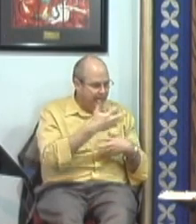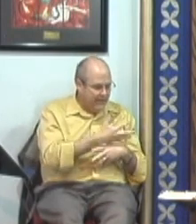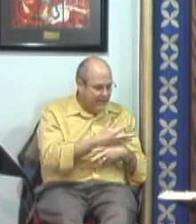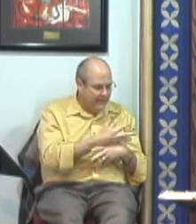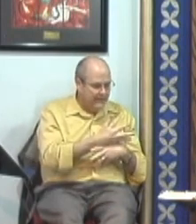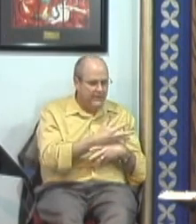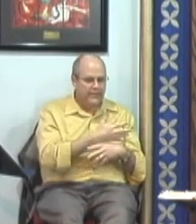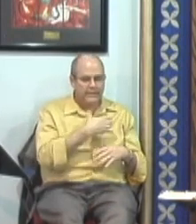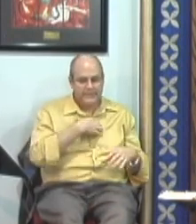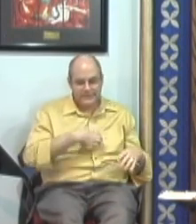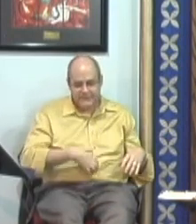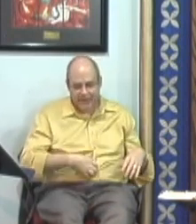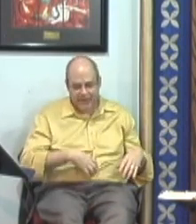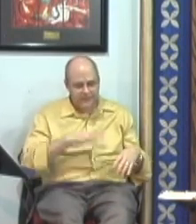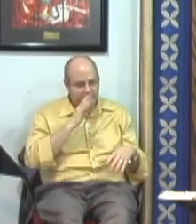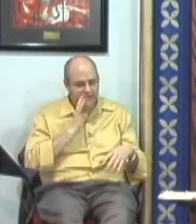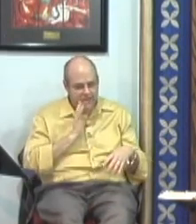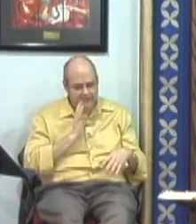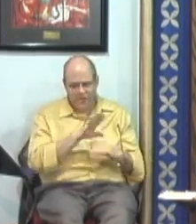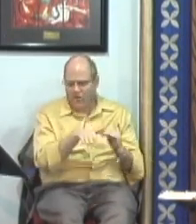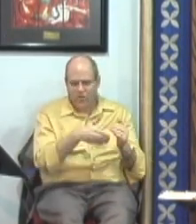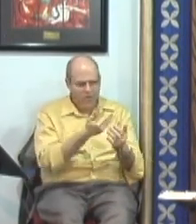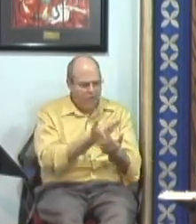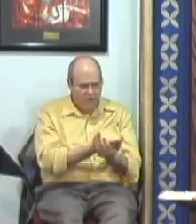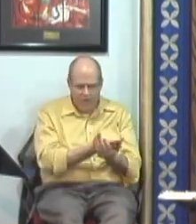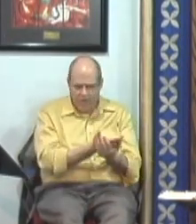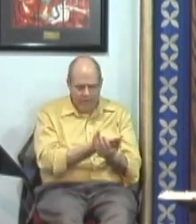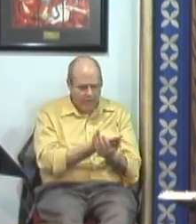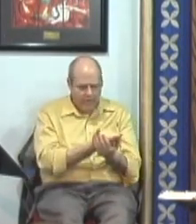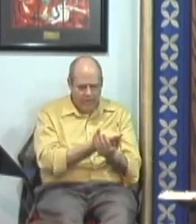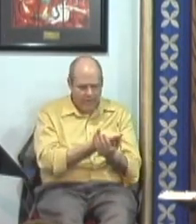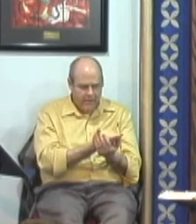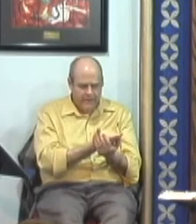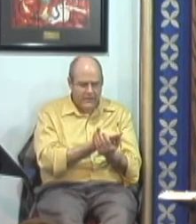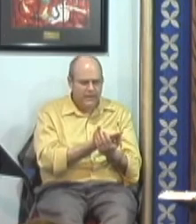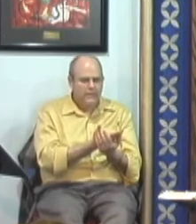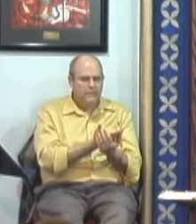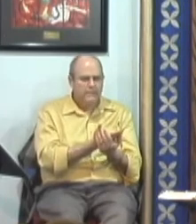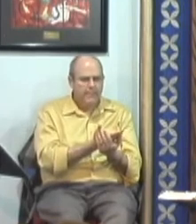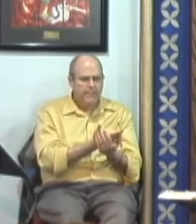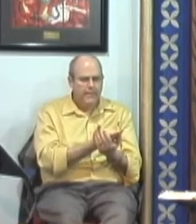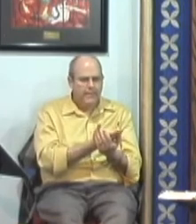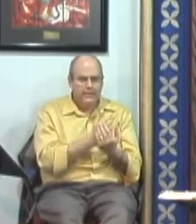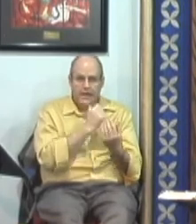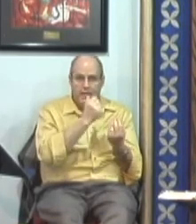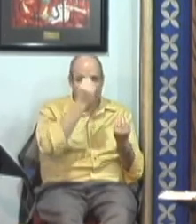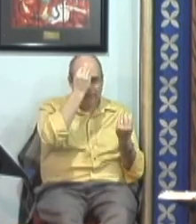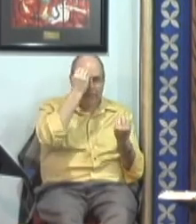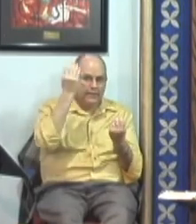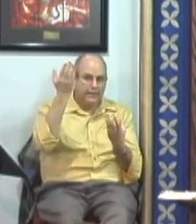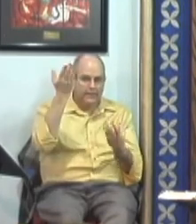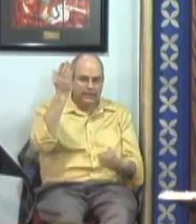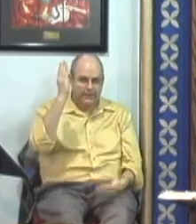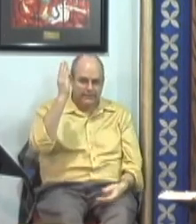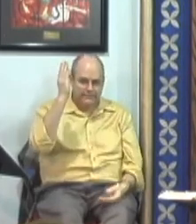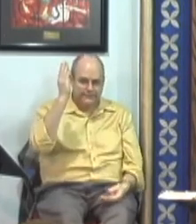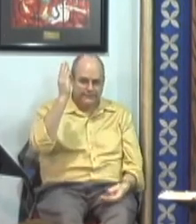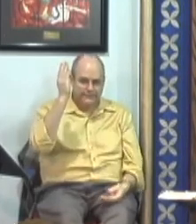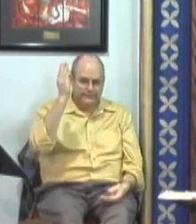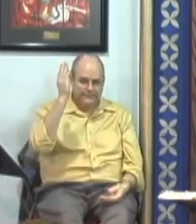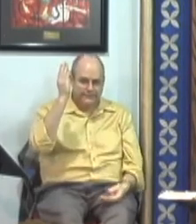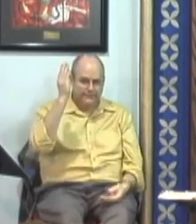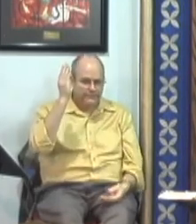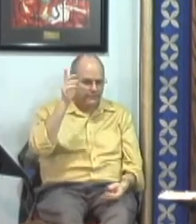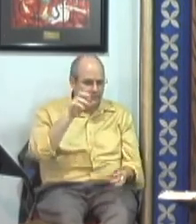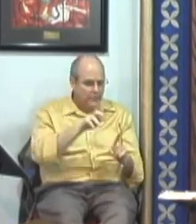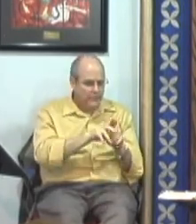beliefs, desires and attitudes, they are all, the ones that are ungodly are disobedience to God. So we